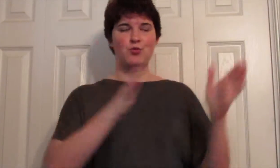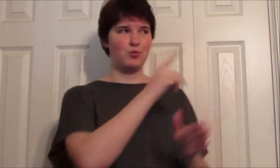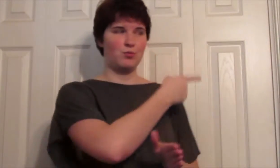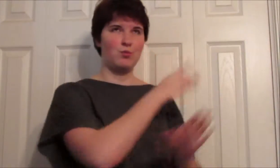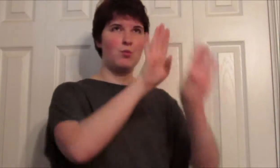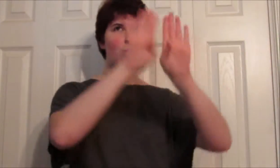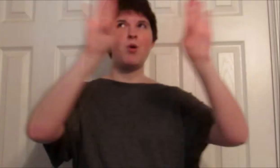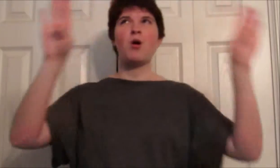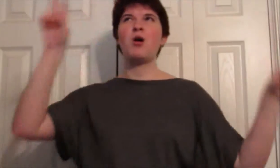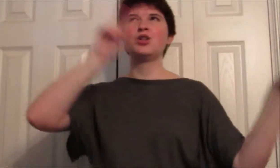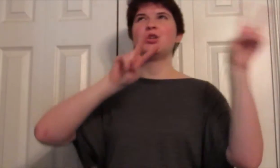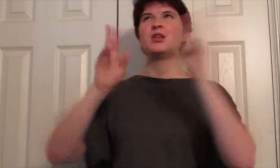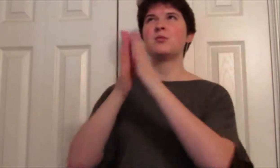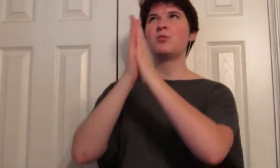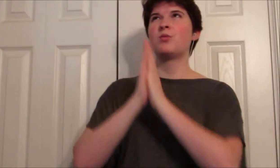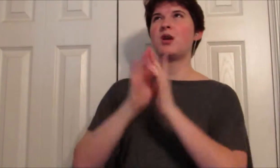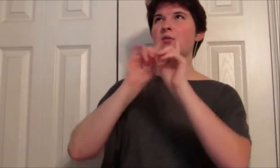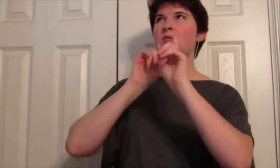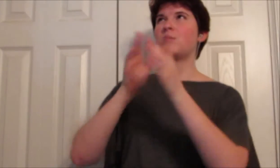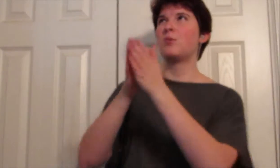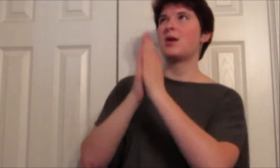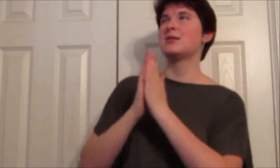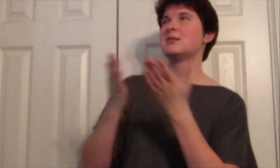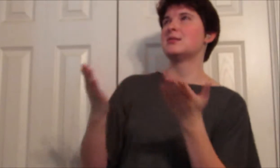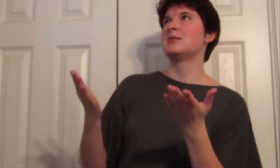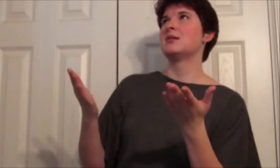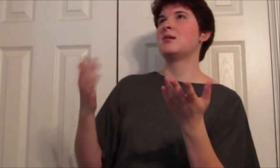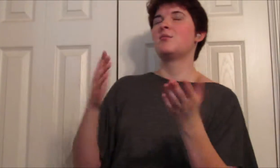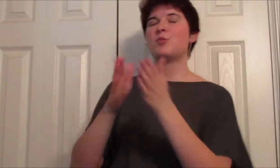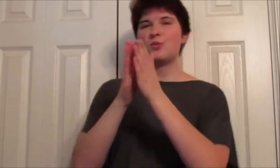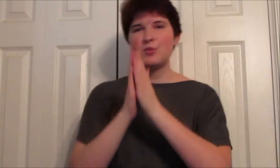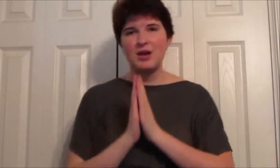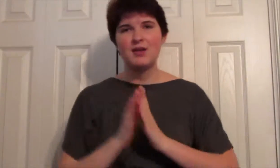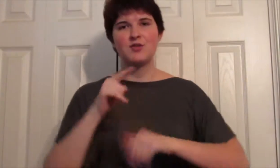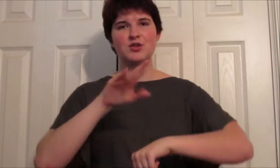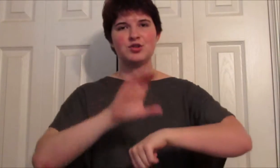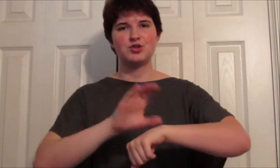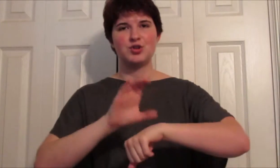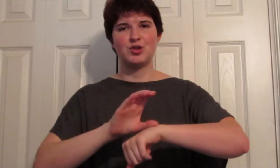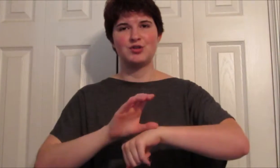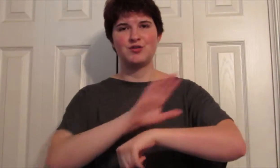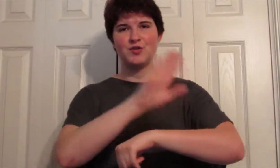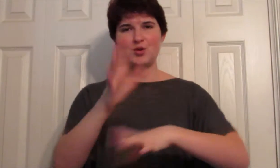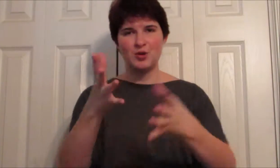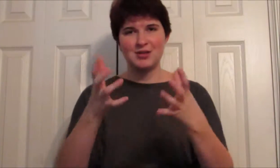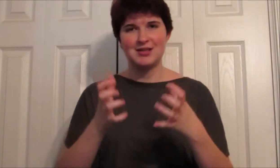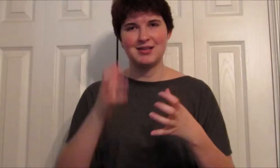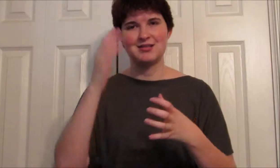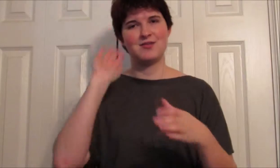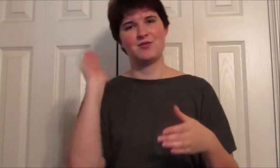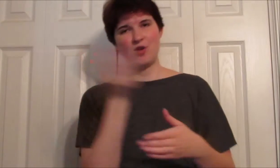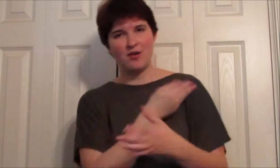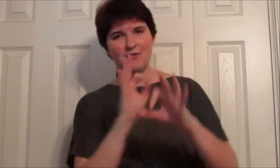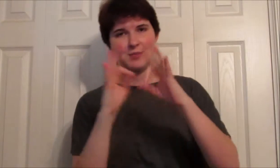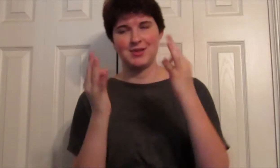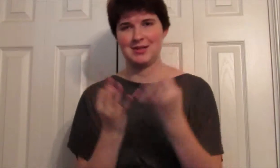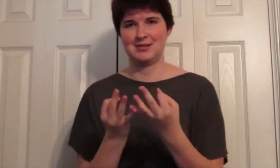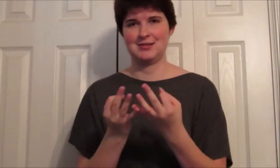room praying for your needs, praying for this service, praying for our church, praying for our families.